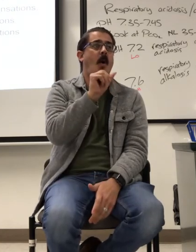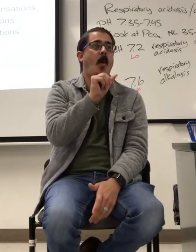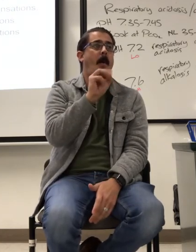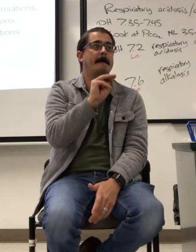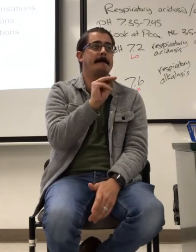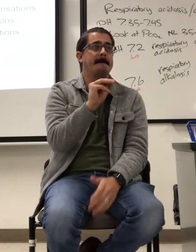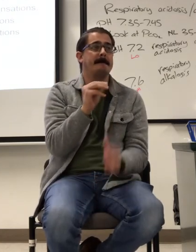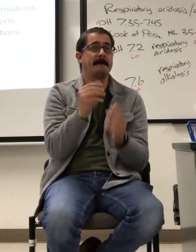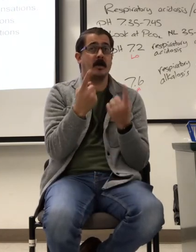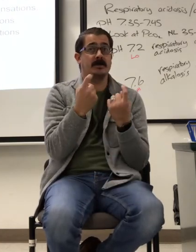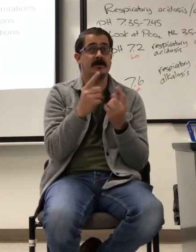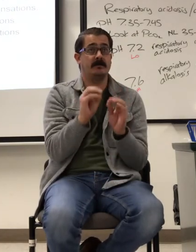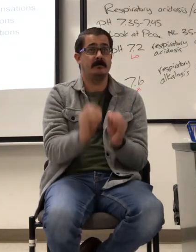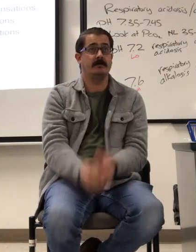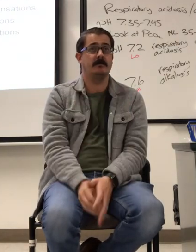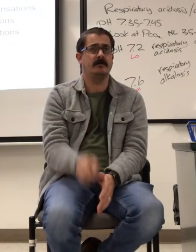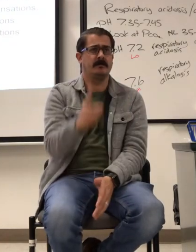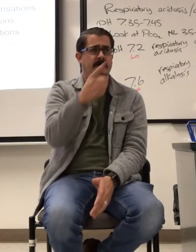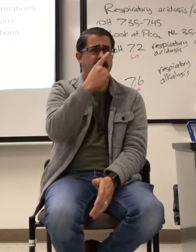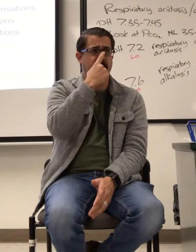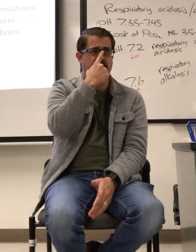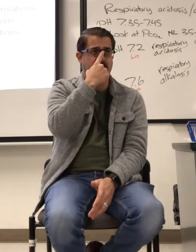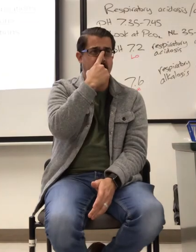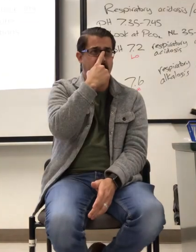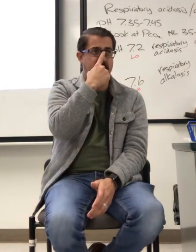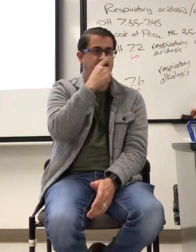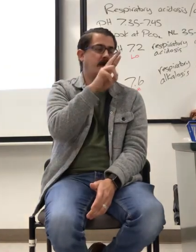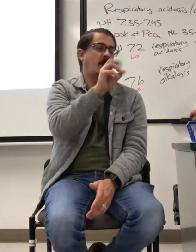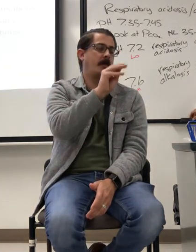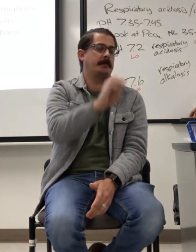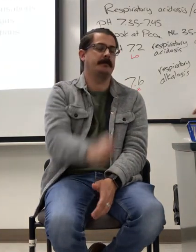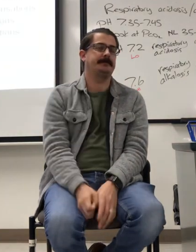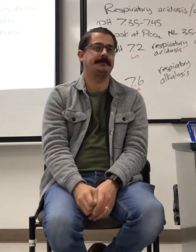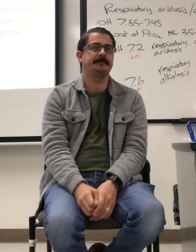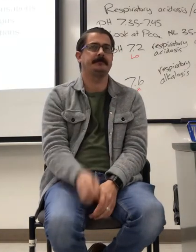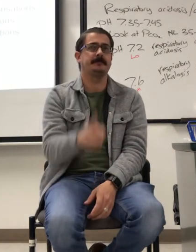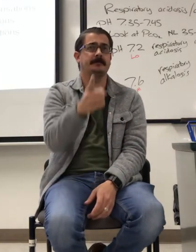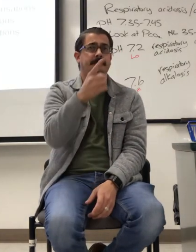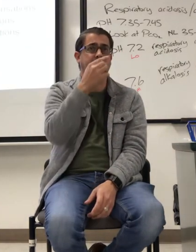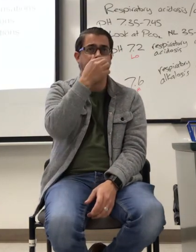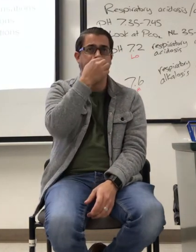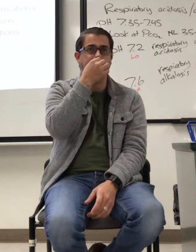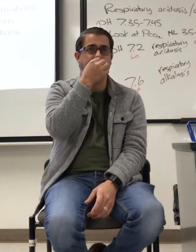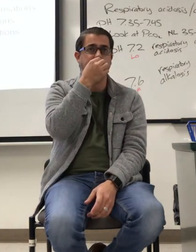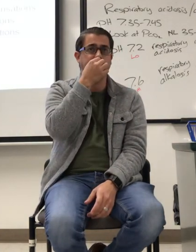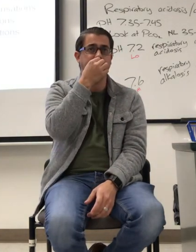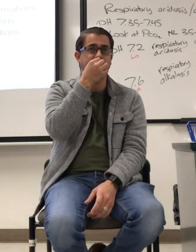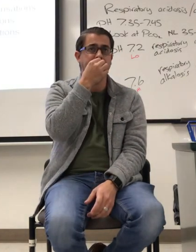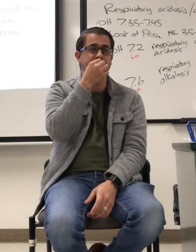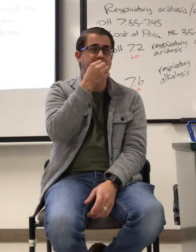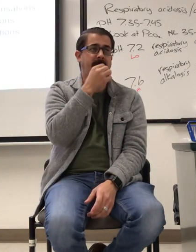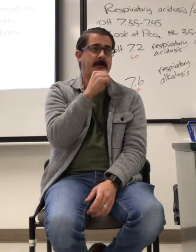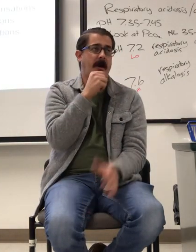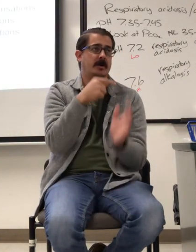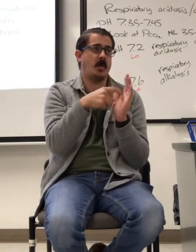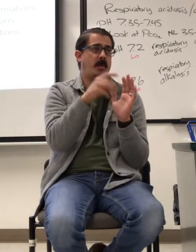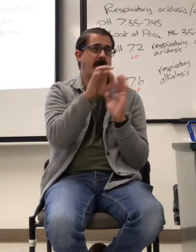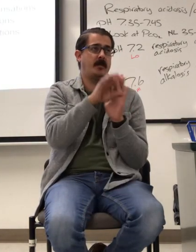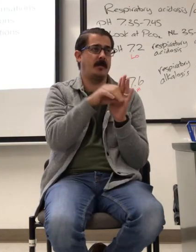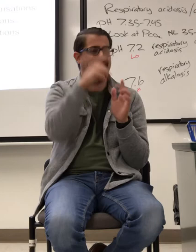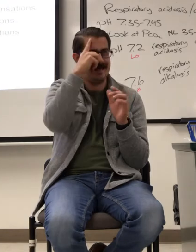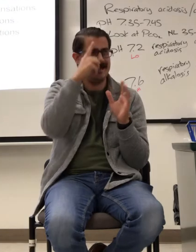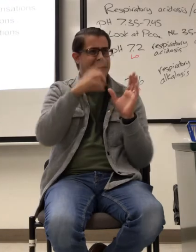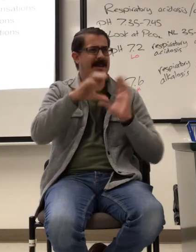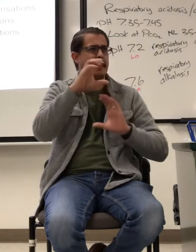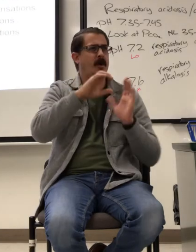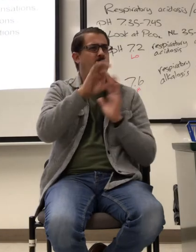Okay, I'll erase through this. Are you going to show chemical formula? No. No. Mm-hmm. I think the chemical formula